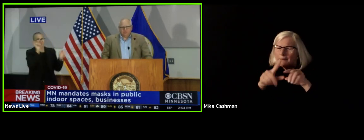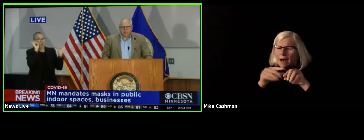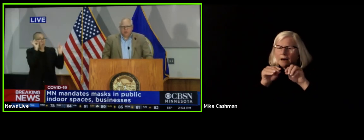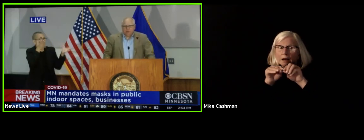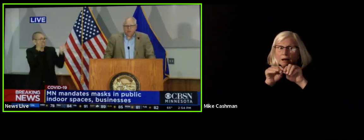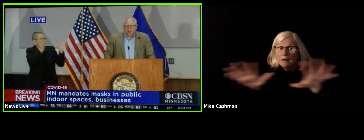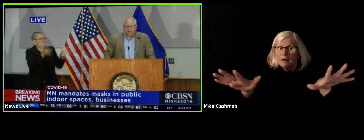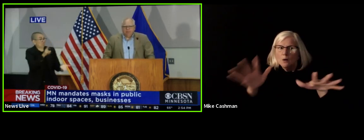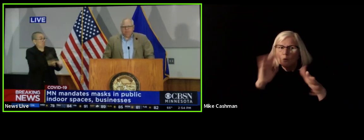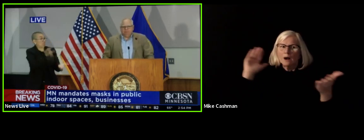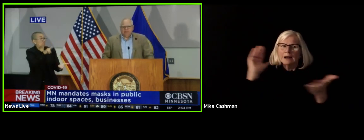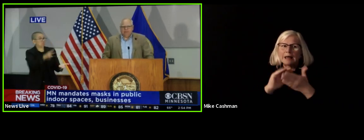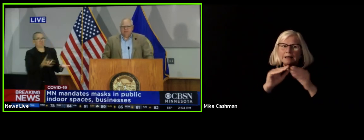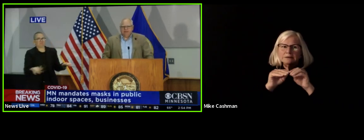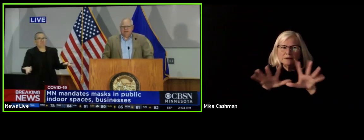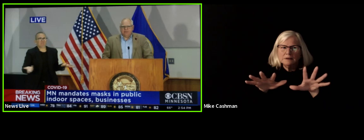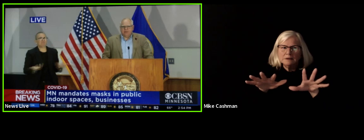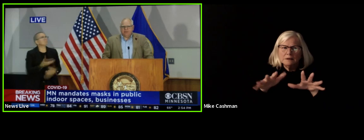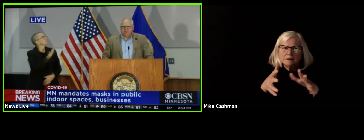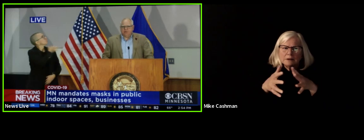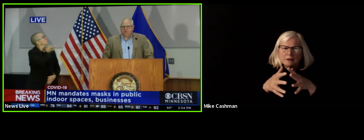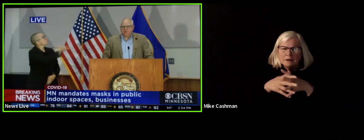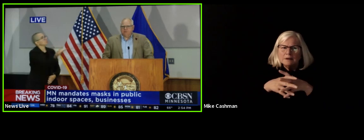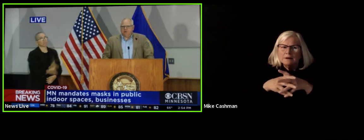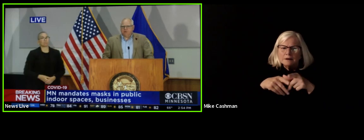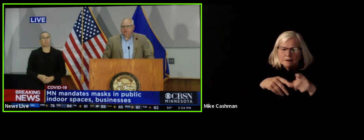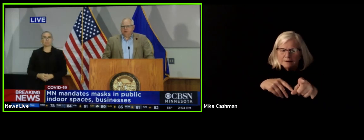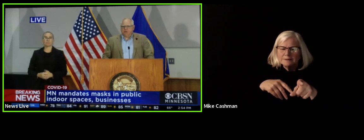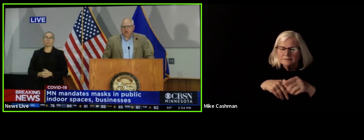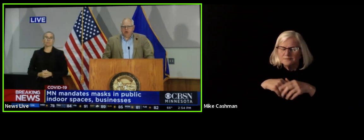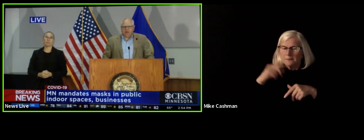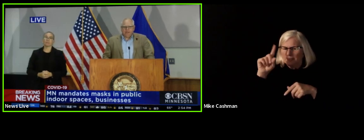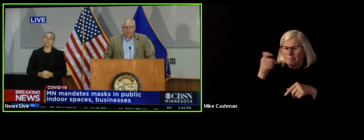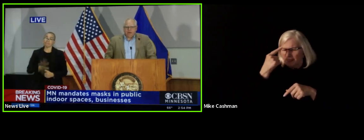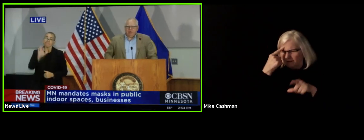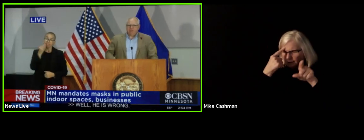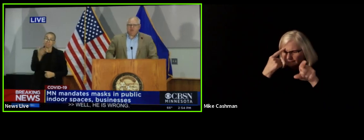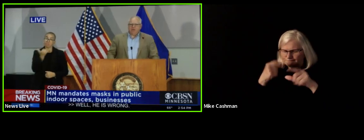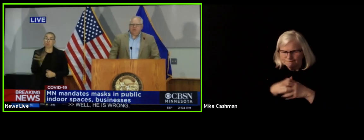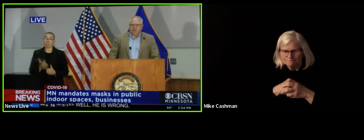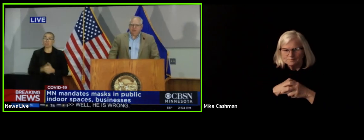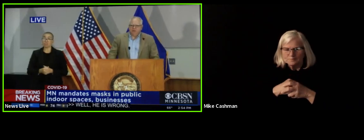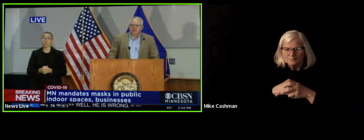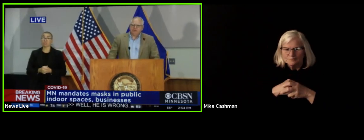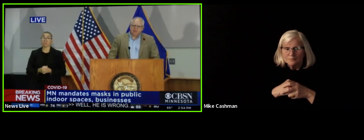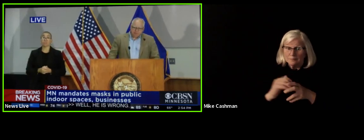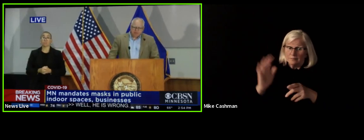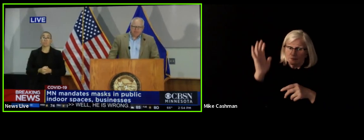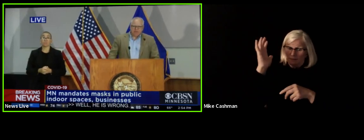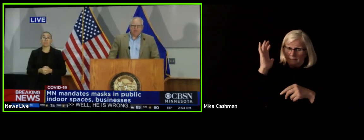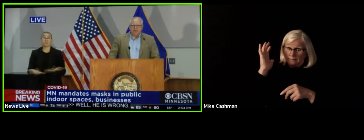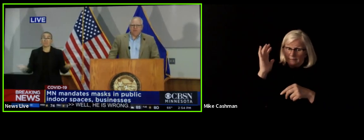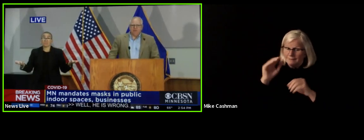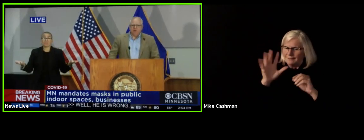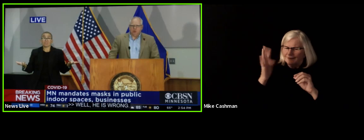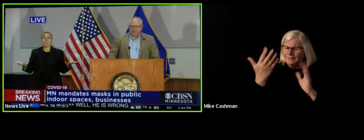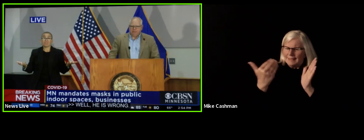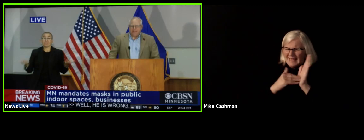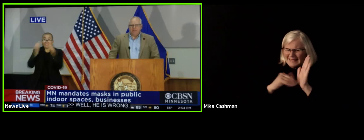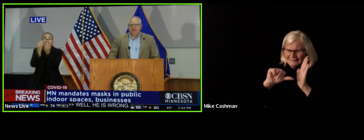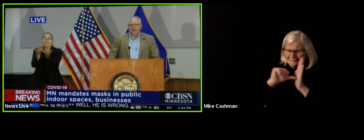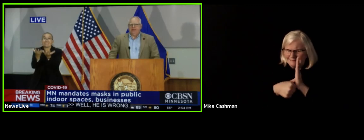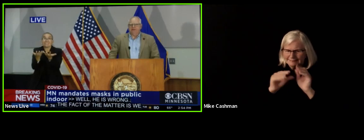He's wrong. And then the fact of the matter is, we heard this before too, early on. I want to be very clear. These are the same people giving advice who told